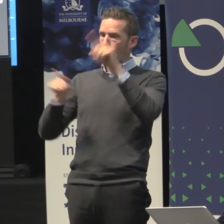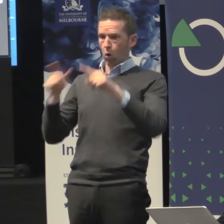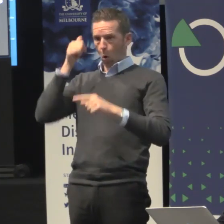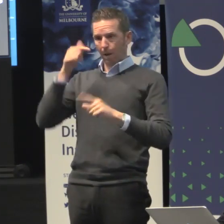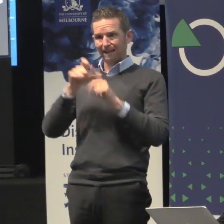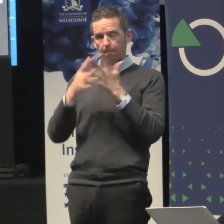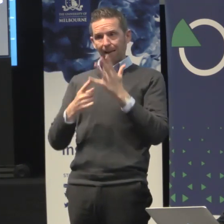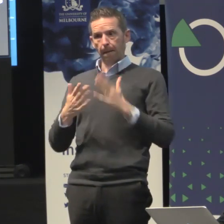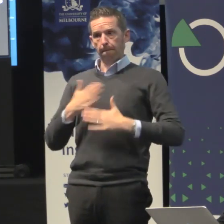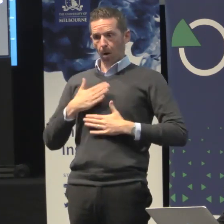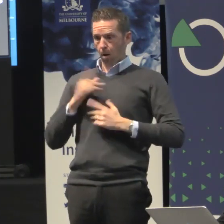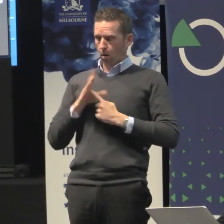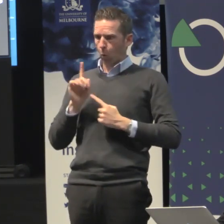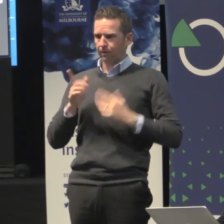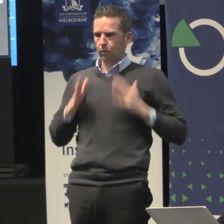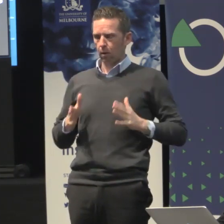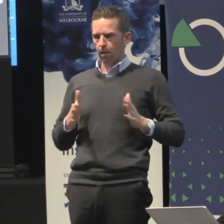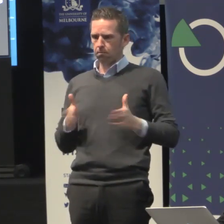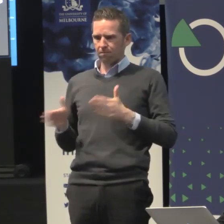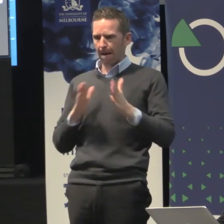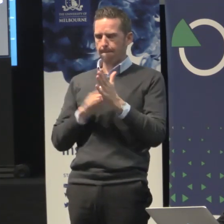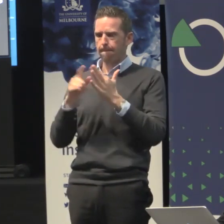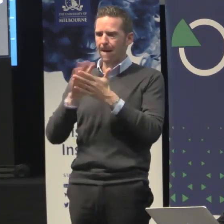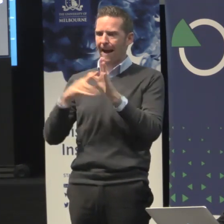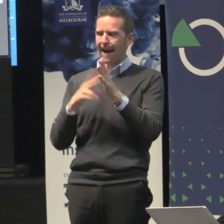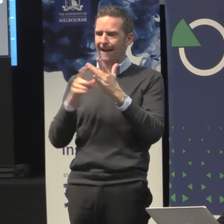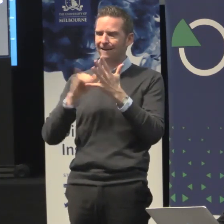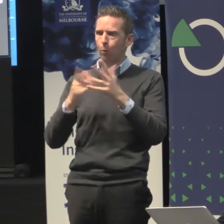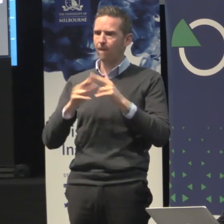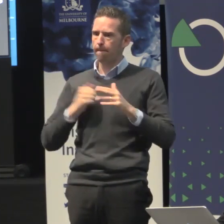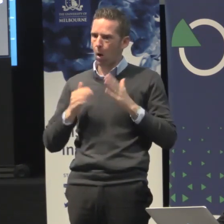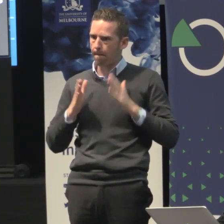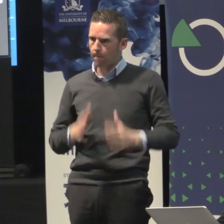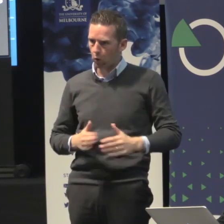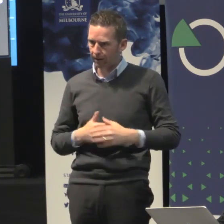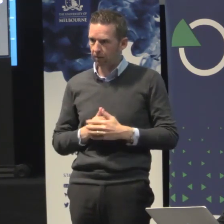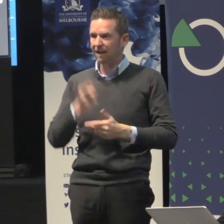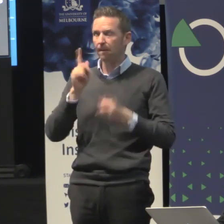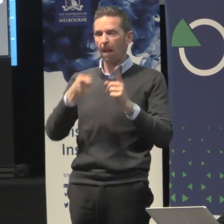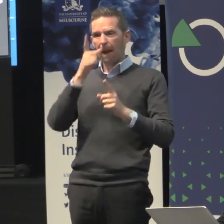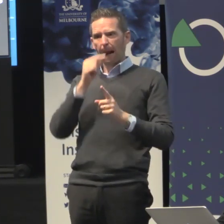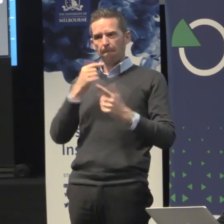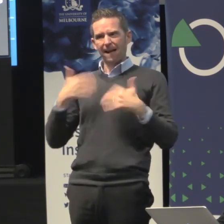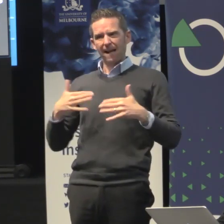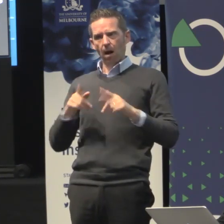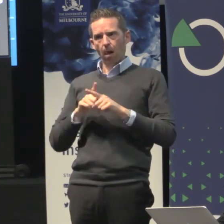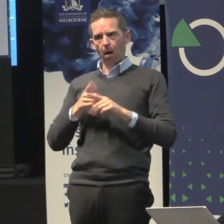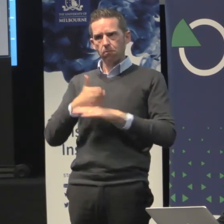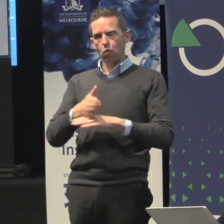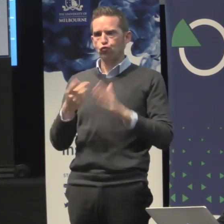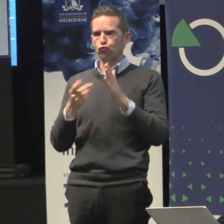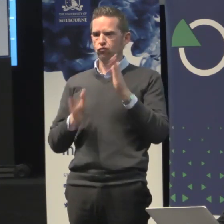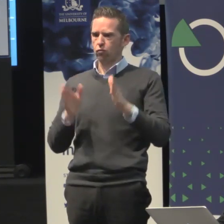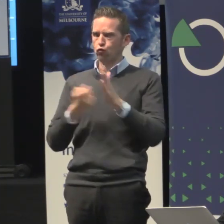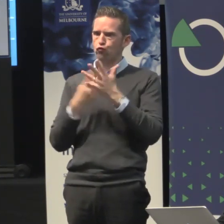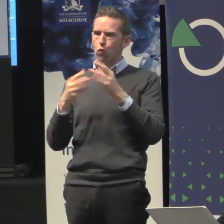body. And this can really be quite robotic. But that's the fact of